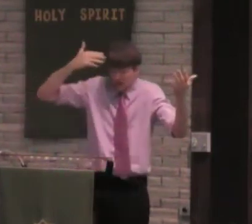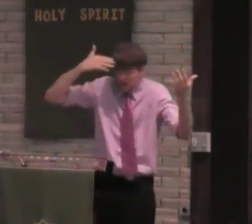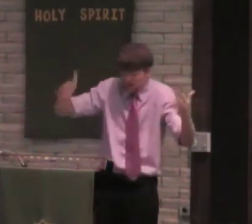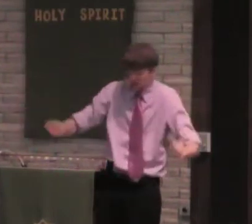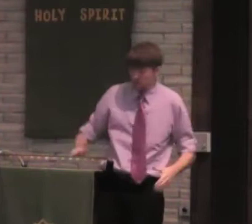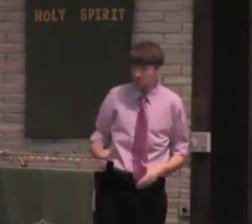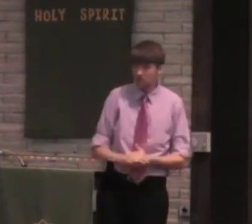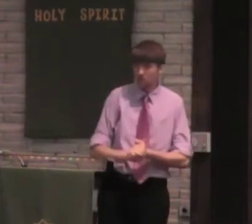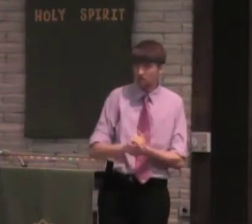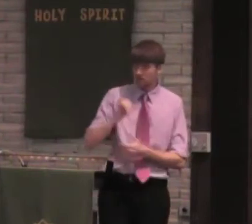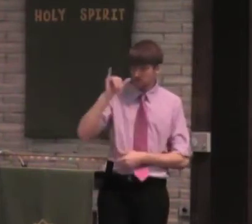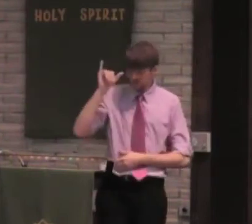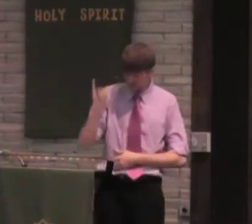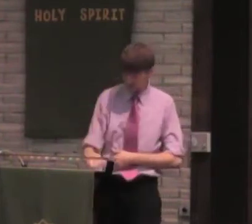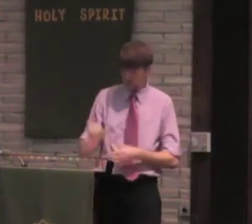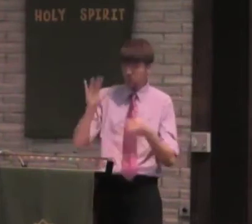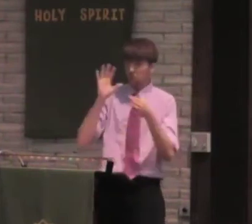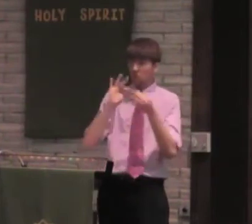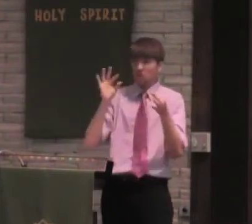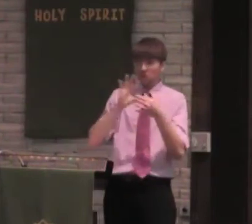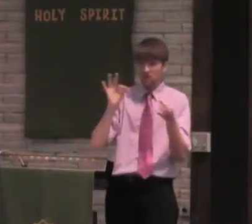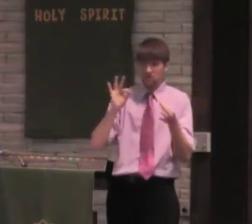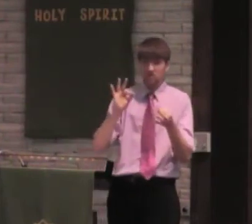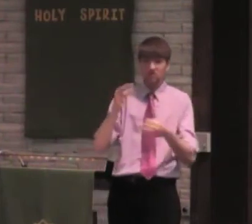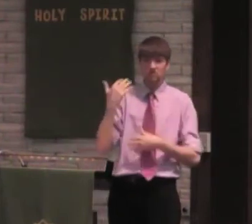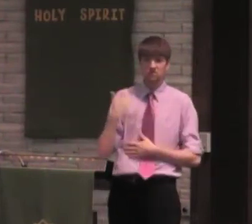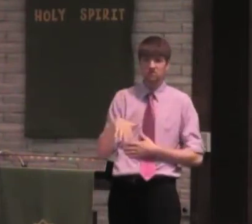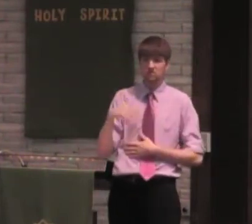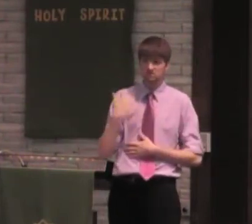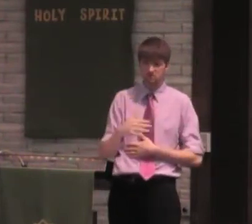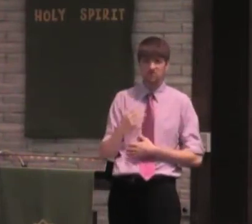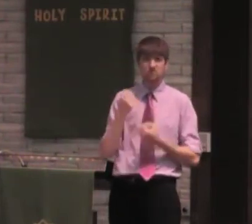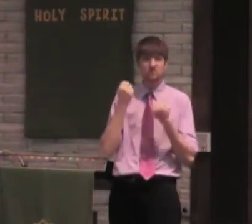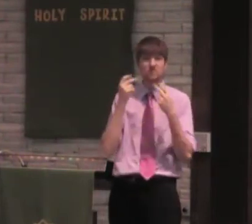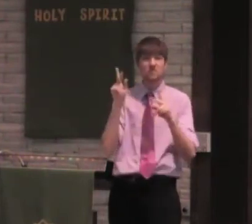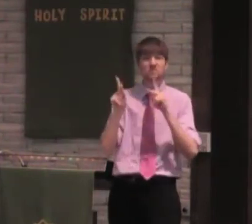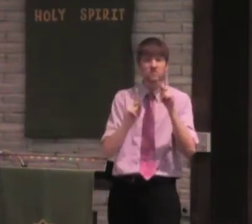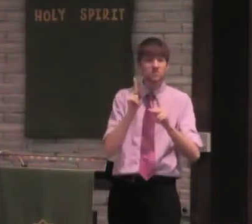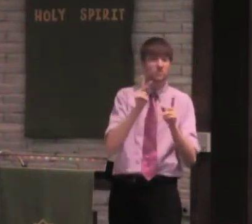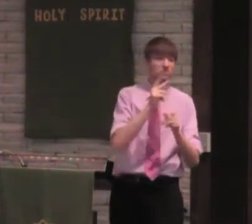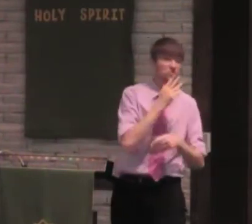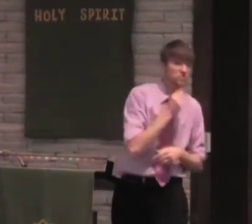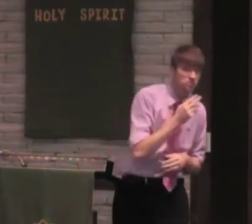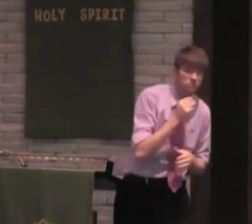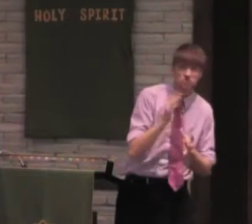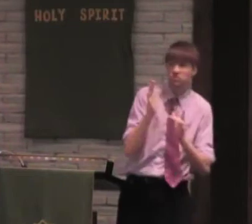Because he was so focused on worshiping Isaac rather than worshiping God, maybe?